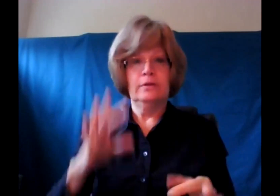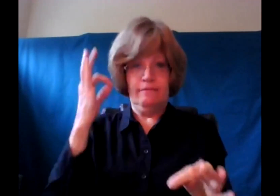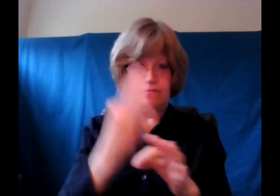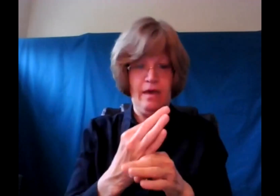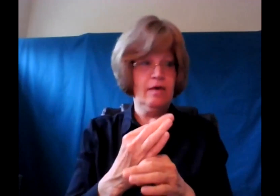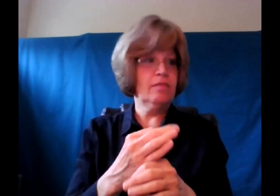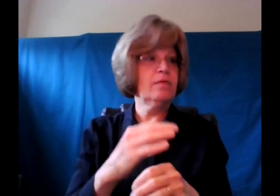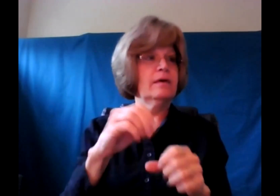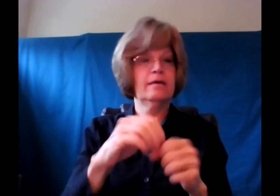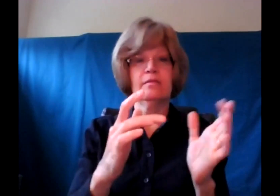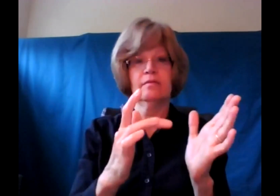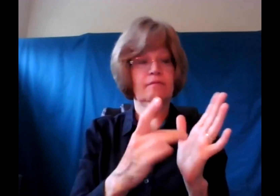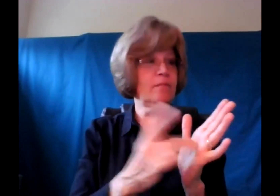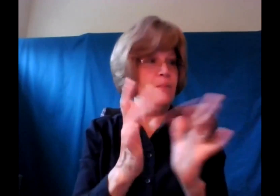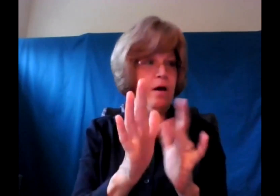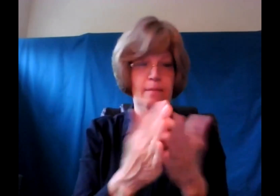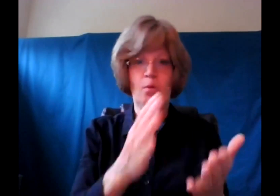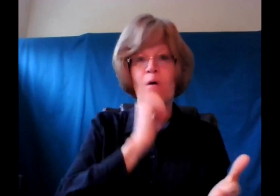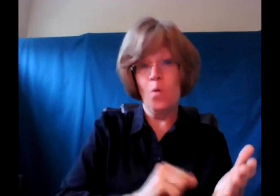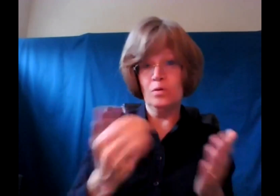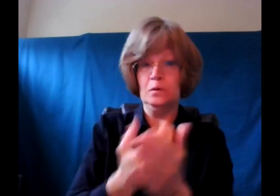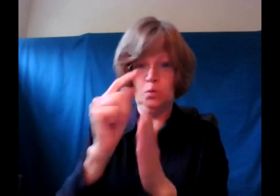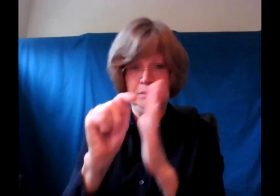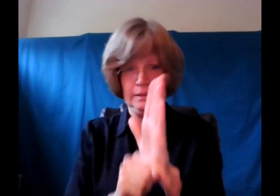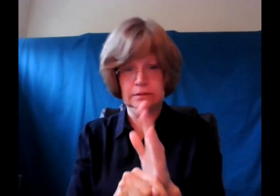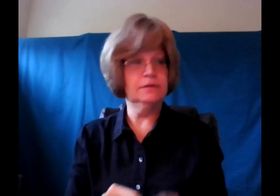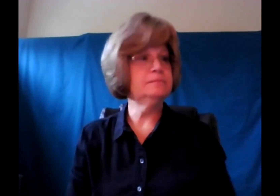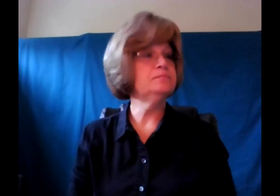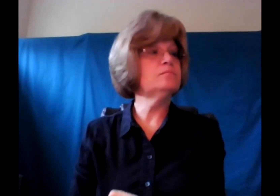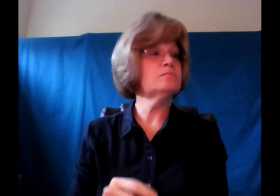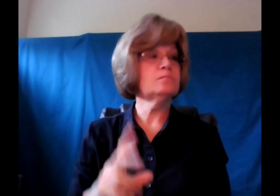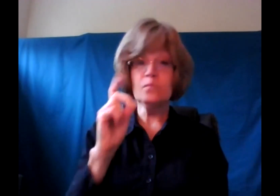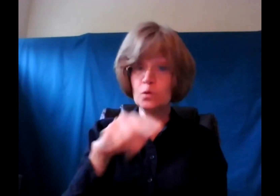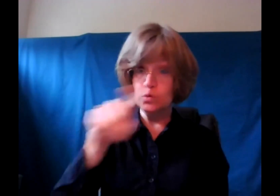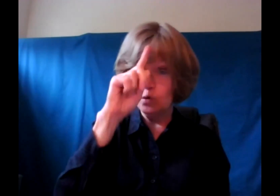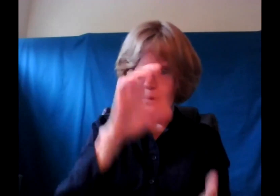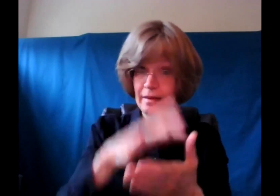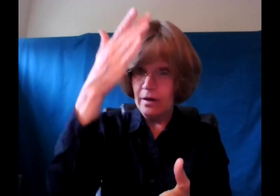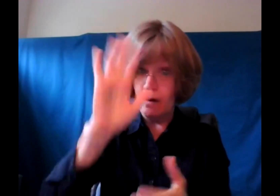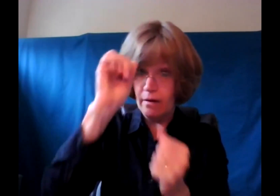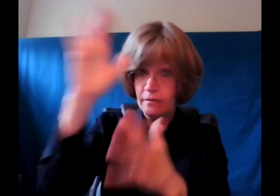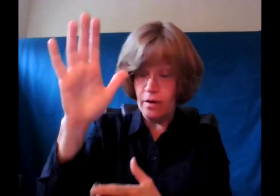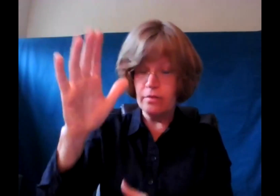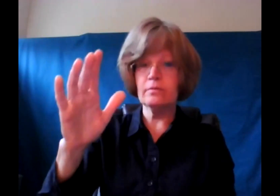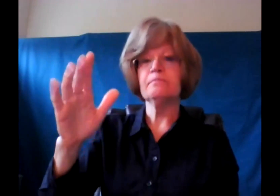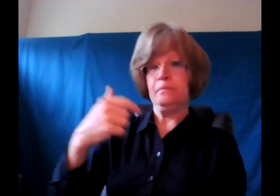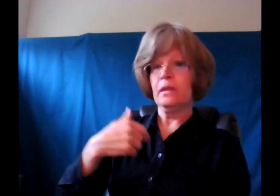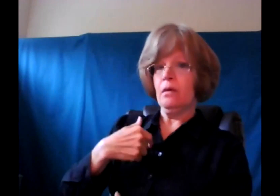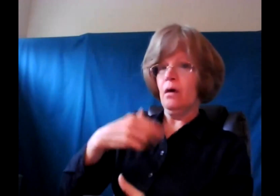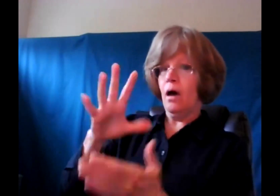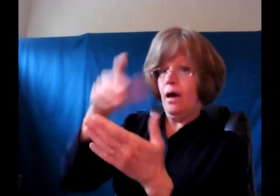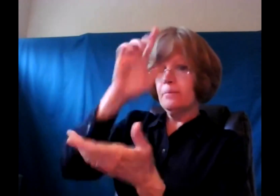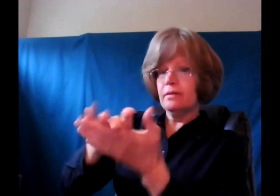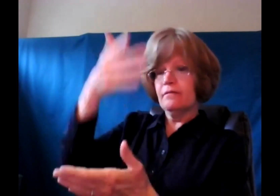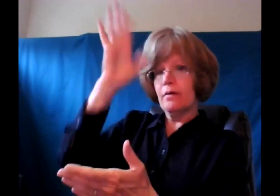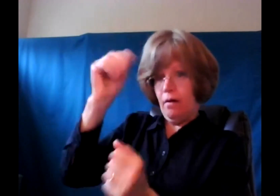as contained in the scriptures of the Old and New Testaments. Do you believe in God the Father? I believe